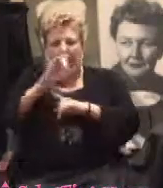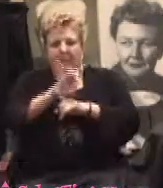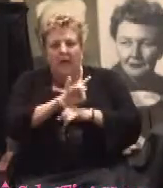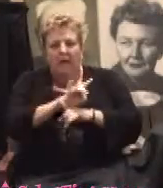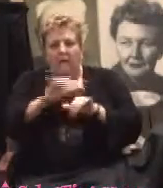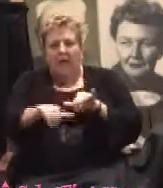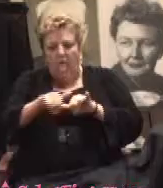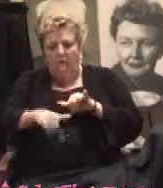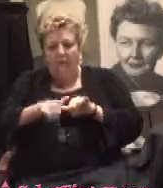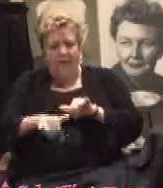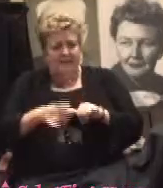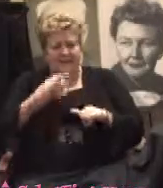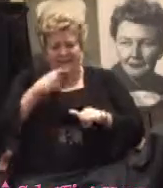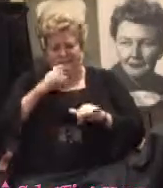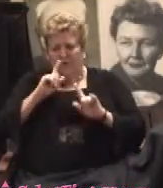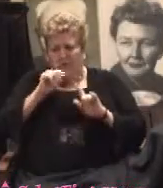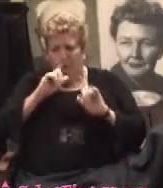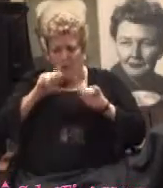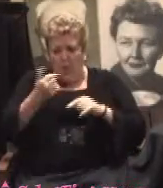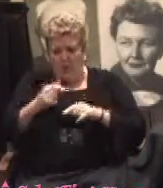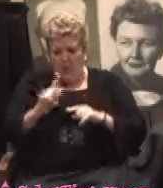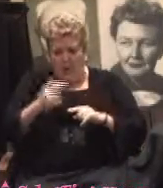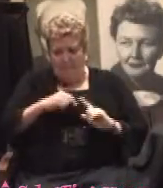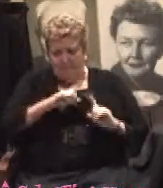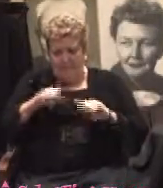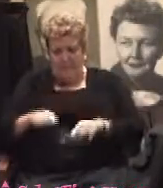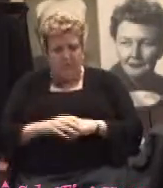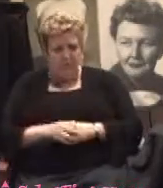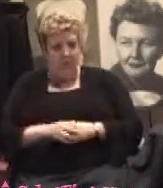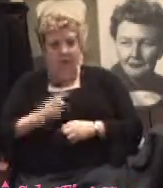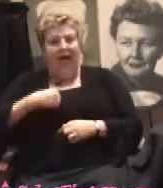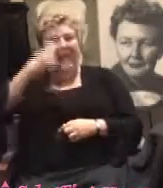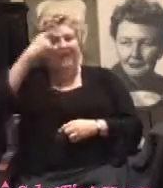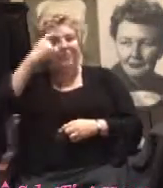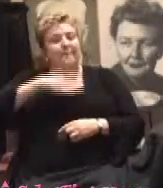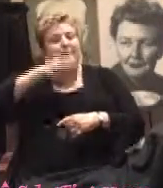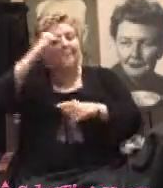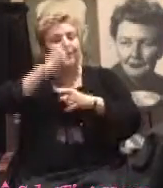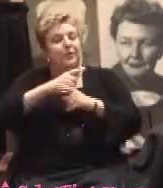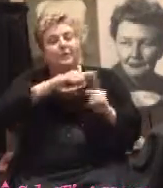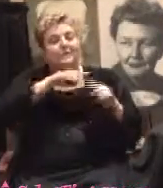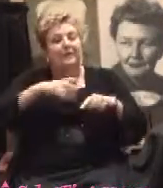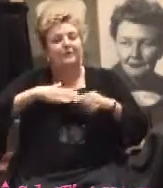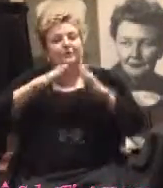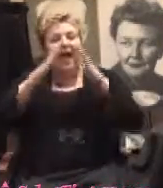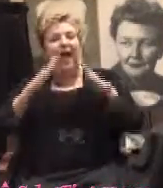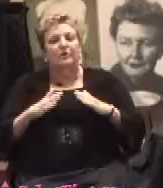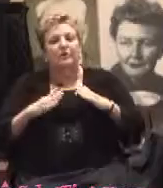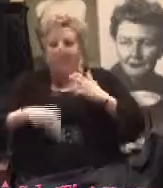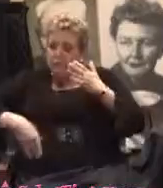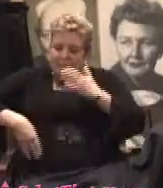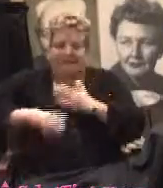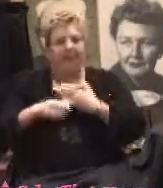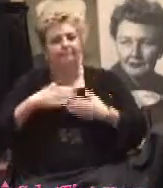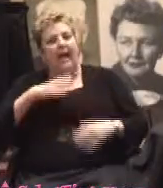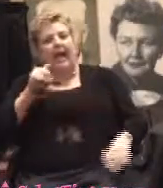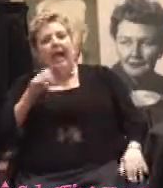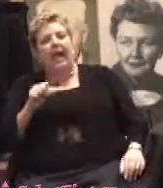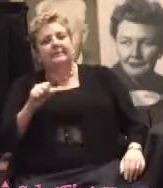like, don't go anywhere. I'm coming over. And I thought my brother was going to come over to my house, kick my ass, and I'd never drink again, And